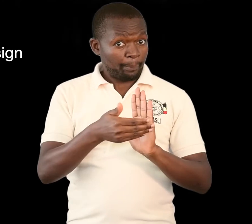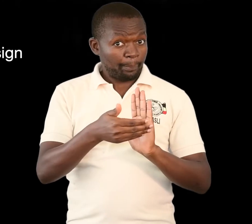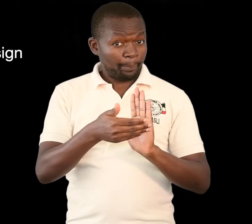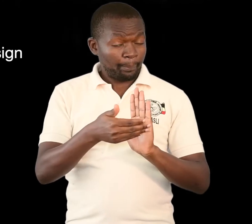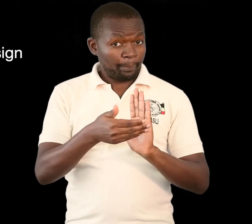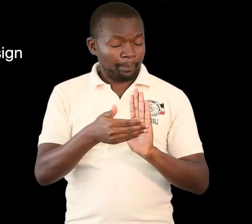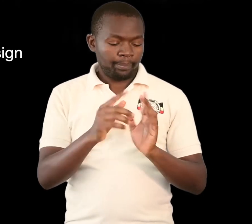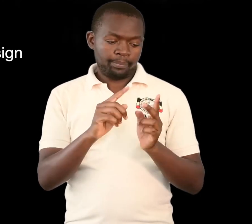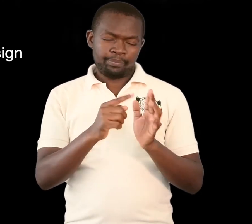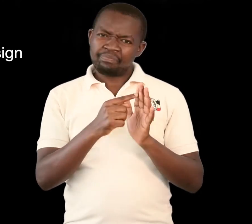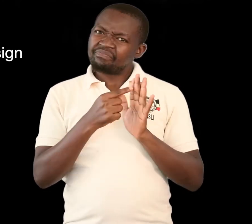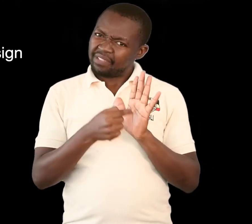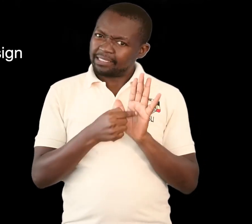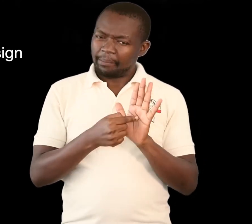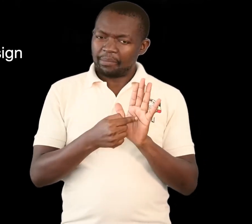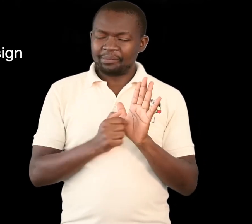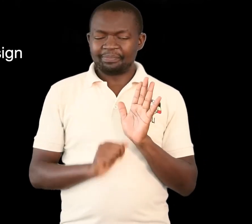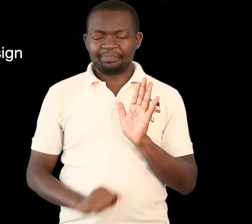For example,